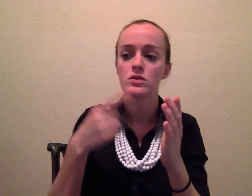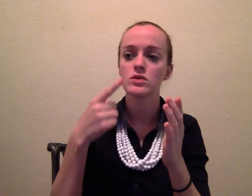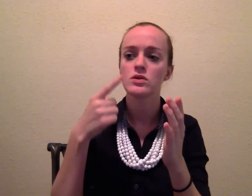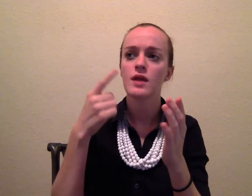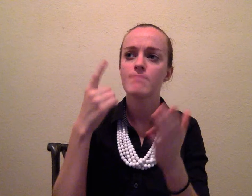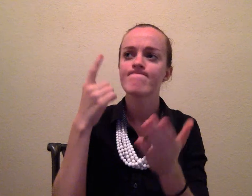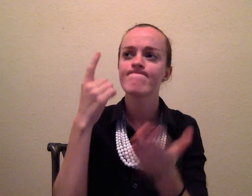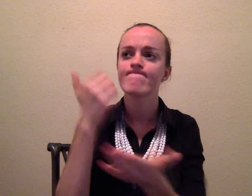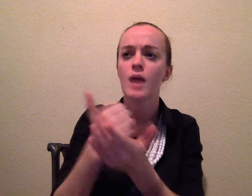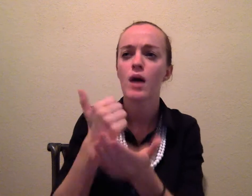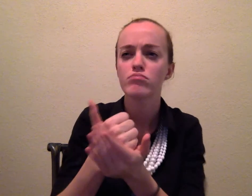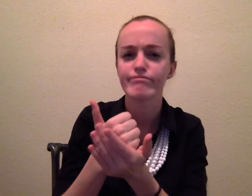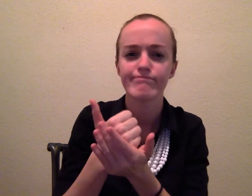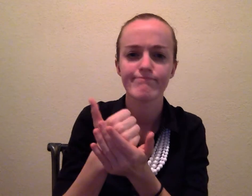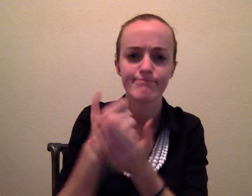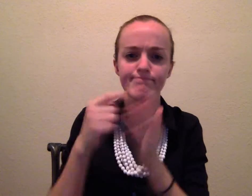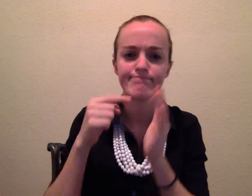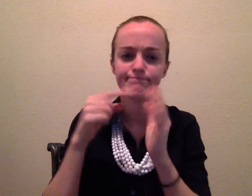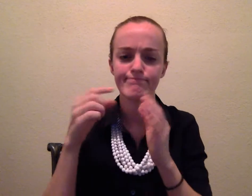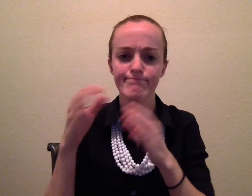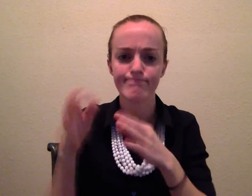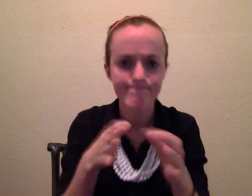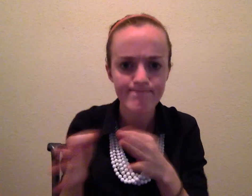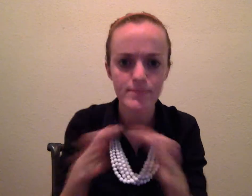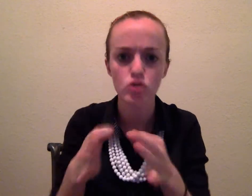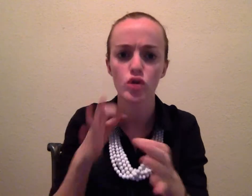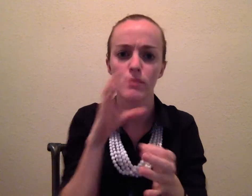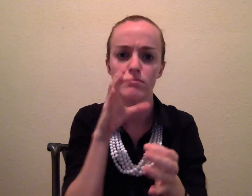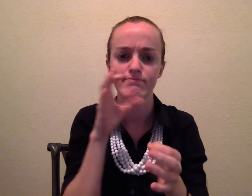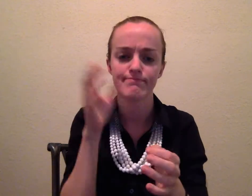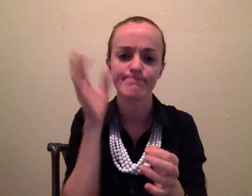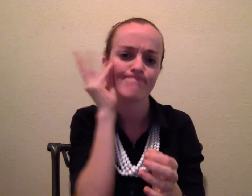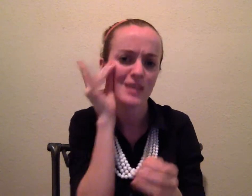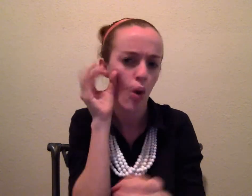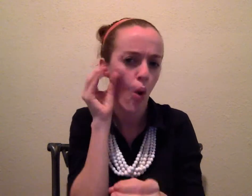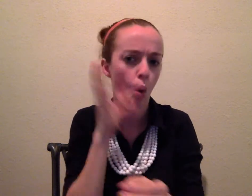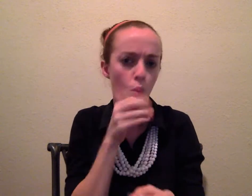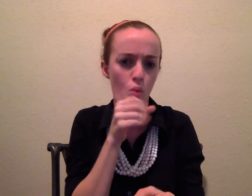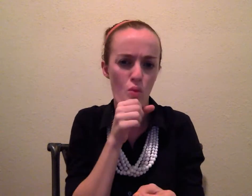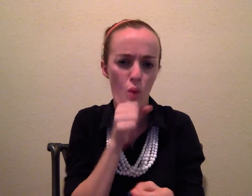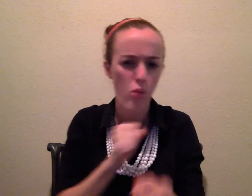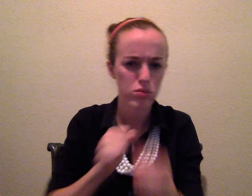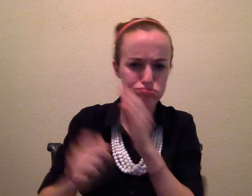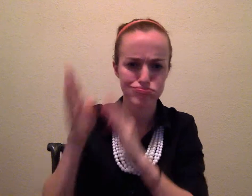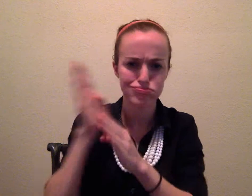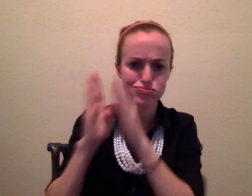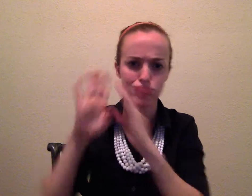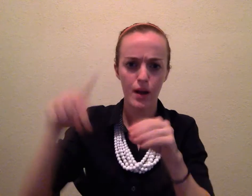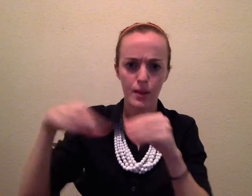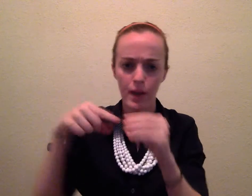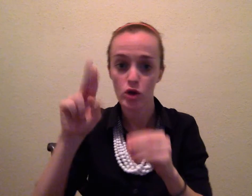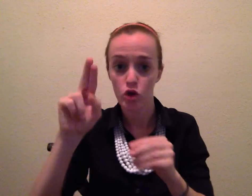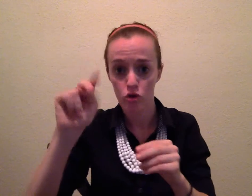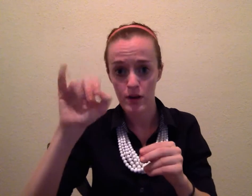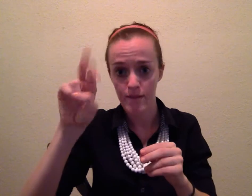design. This is a ramp that was built after the fact for an older building. I'm not sure where this was